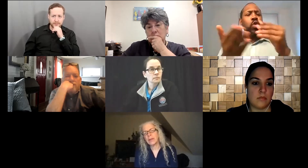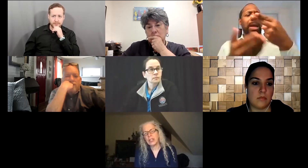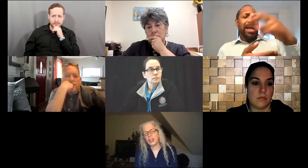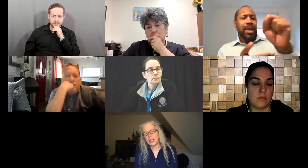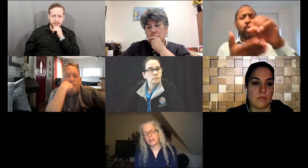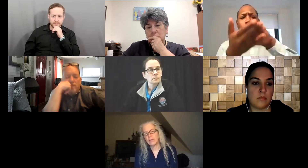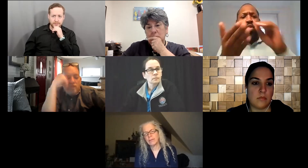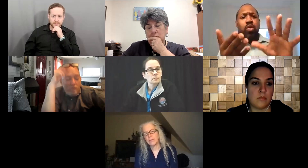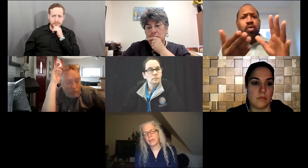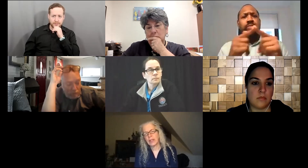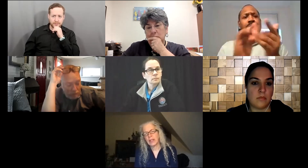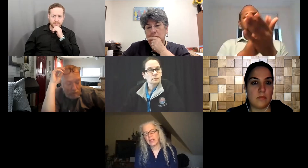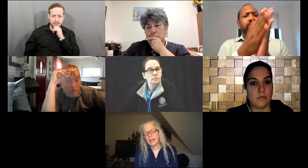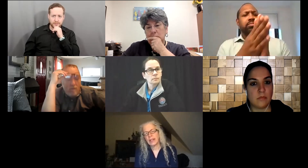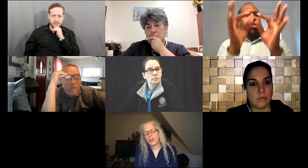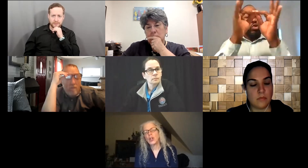the commission